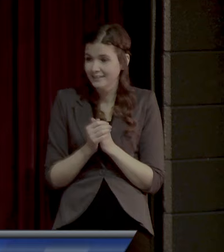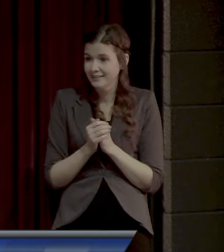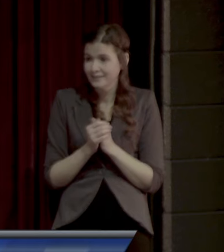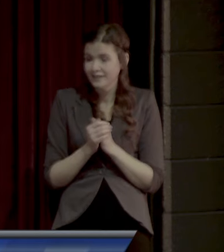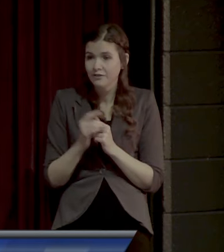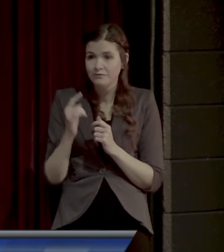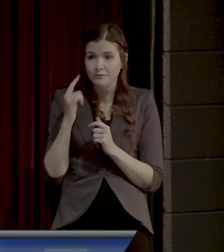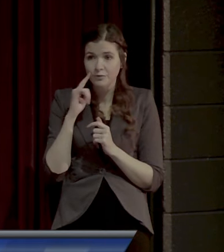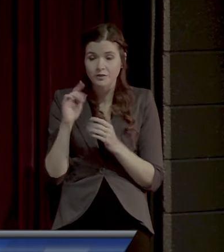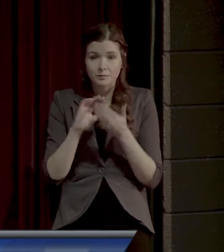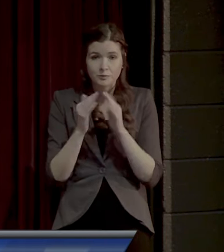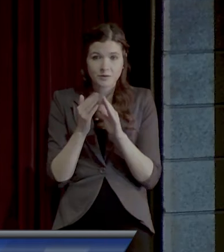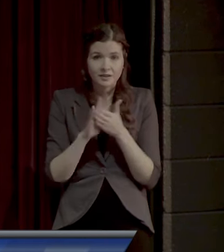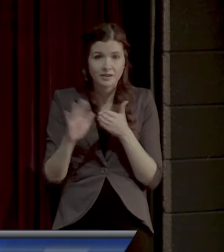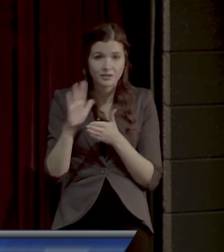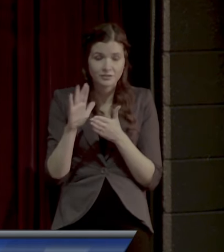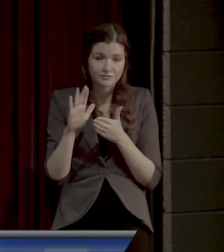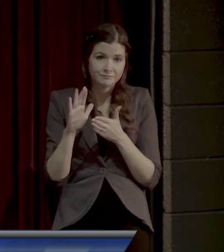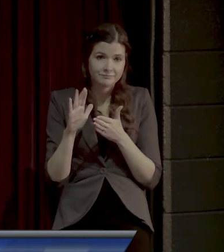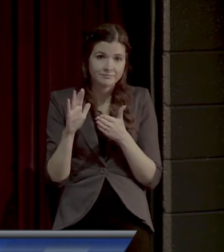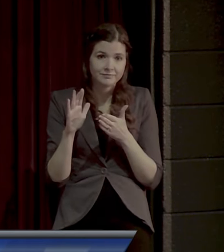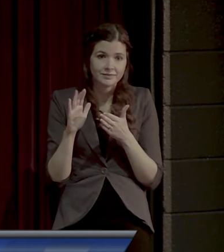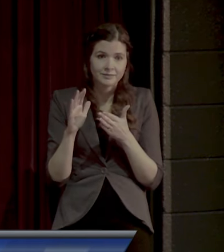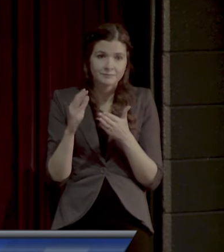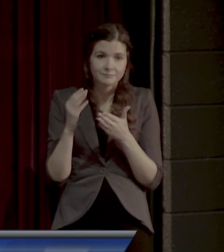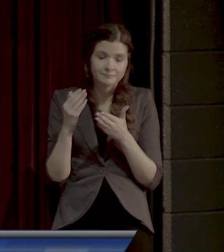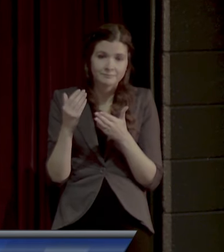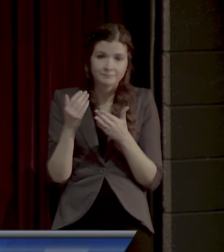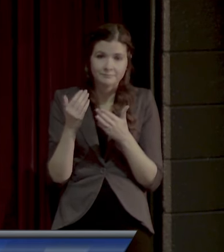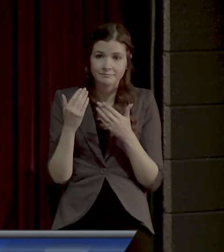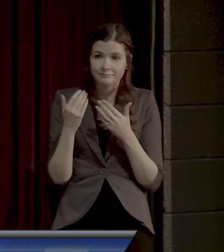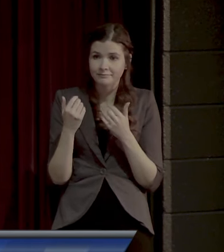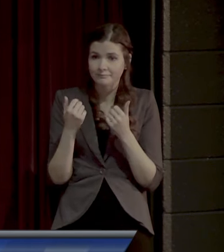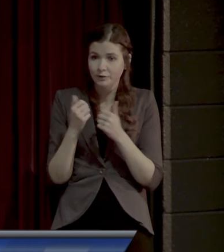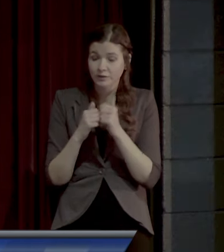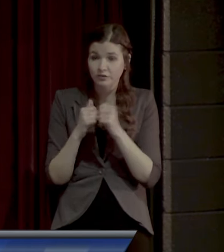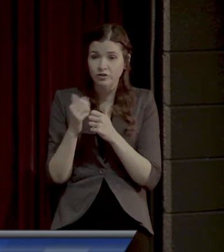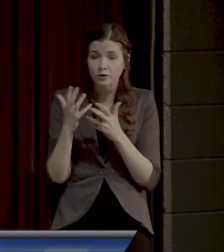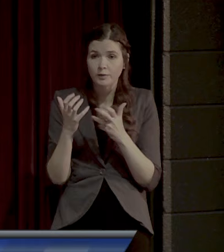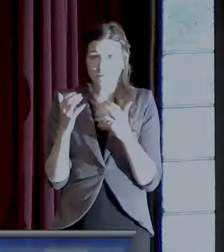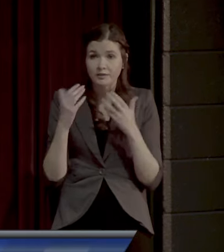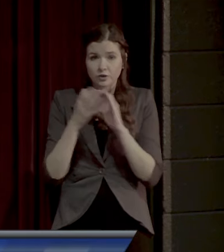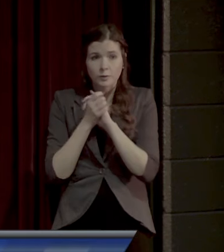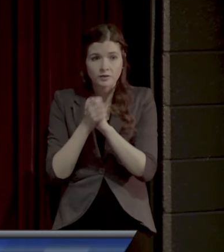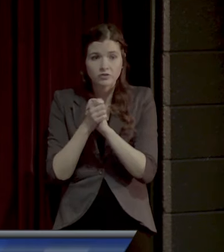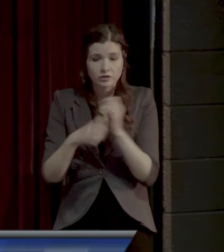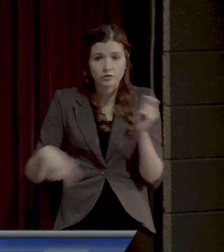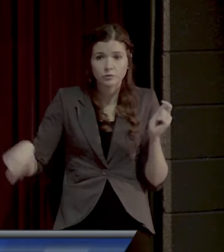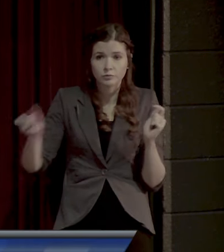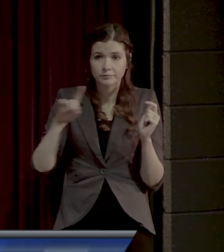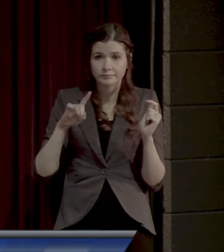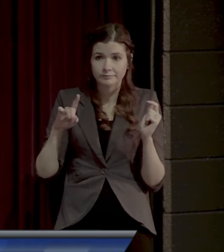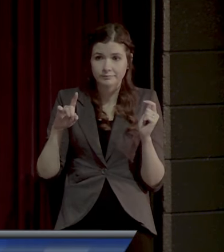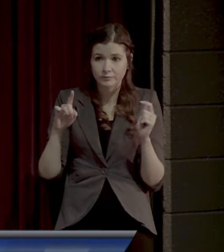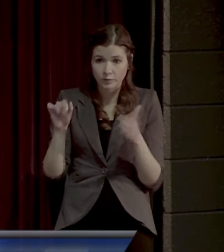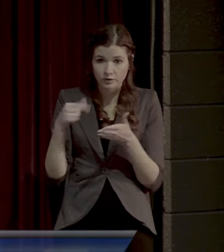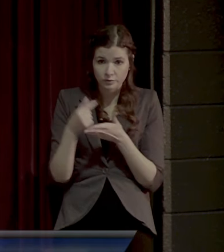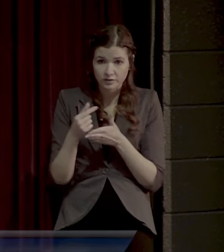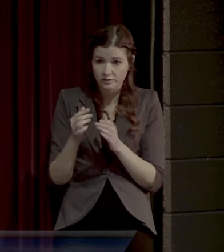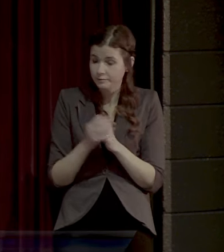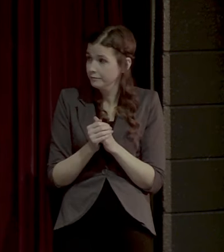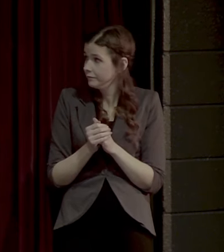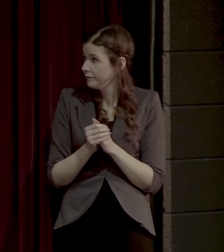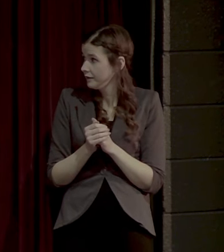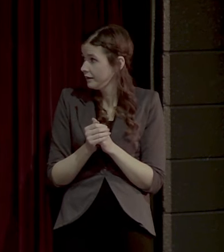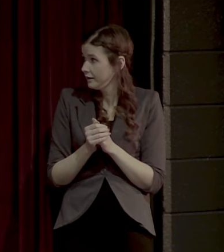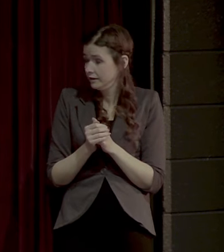On behalf of the Community College Foundation, I would like to express my sincere congratulations to each of you graduates.